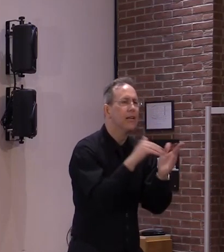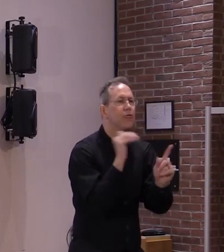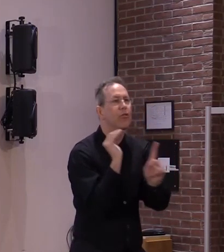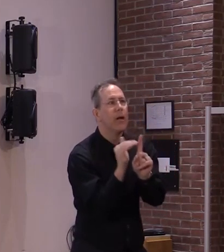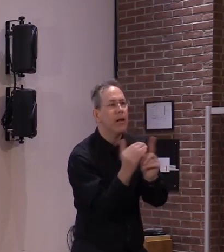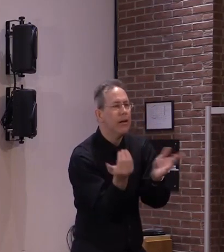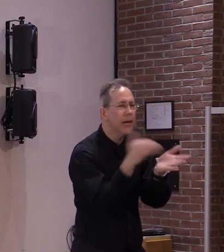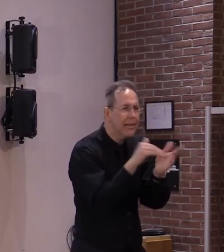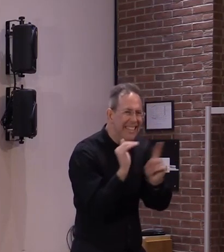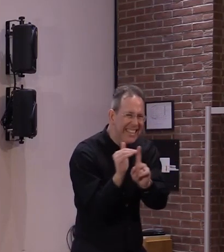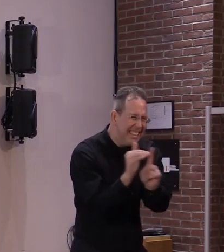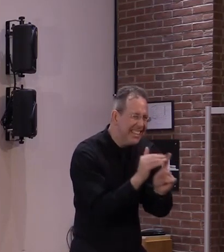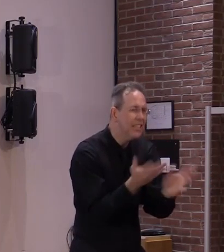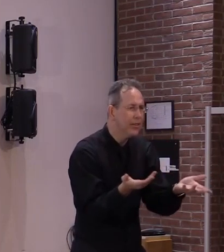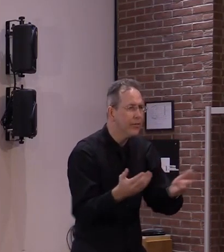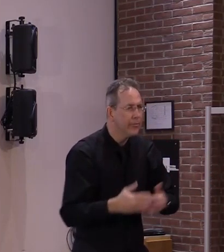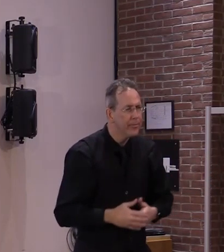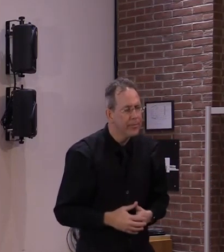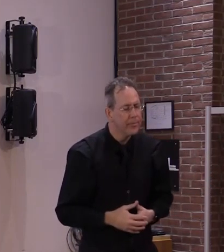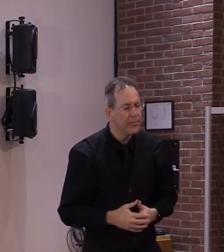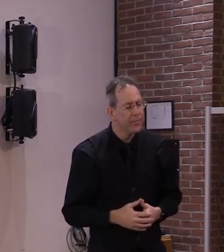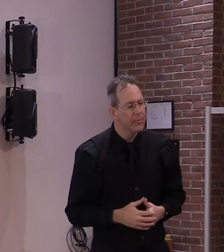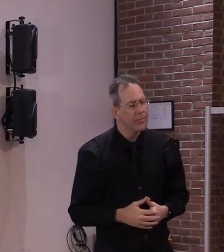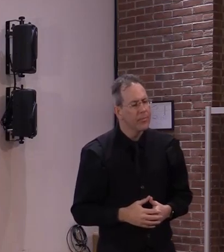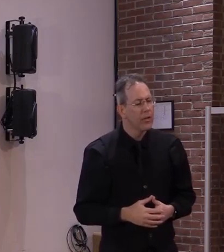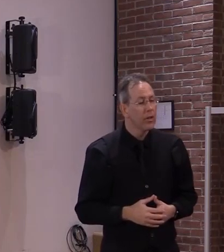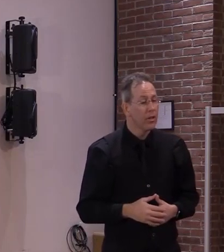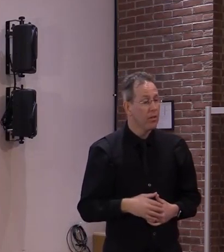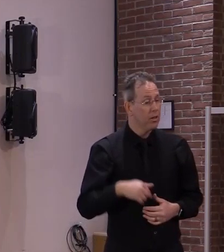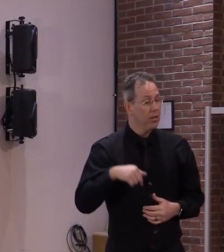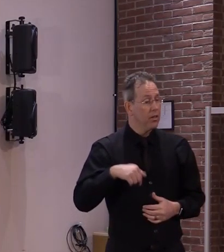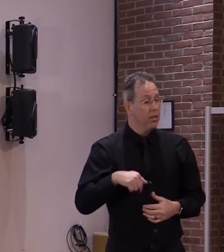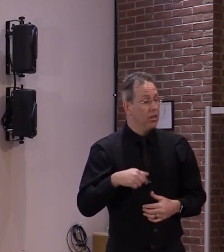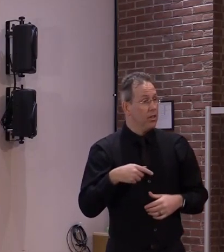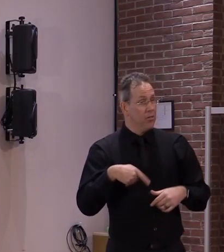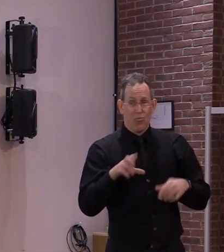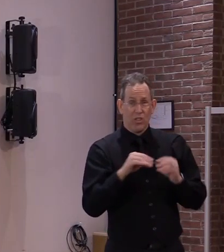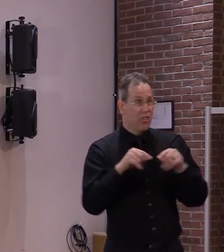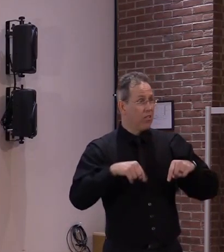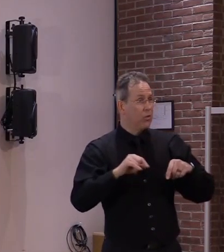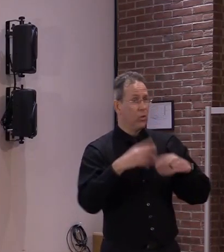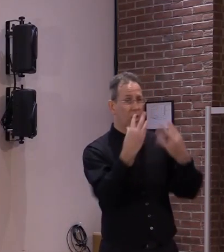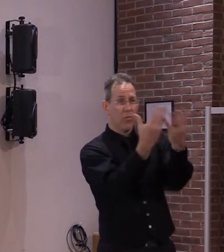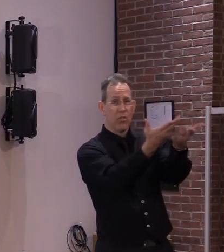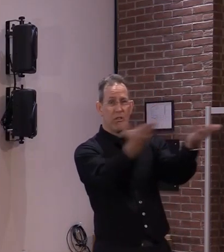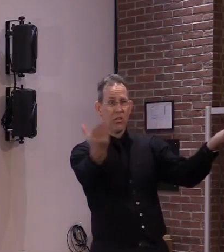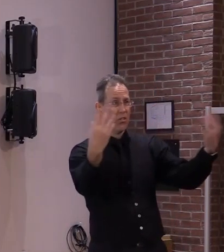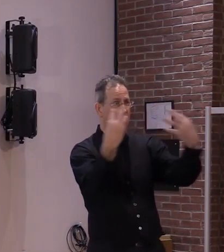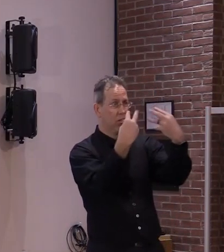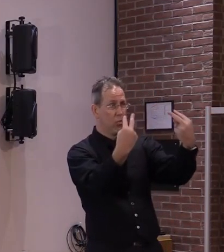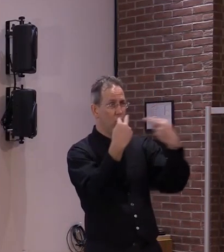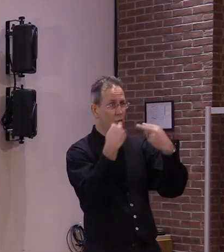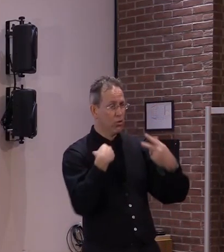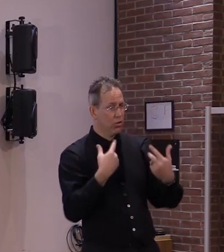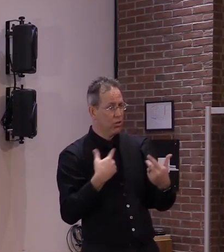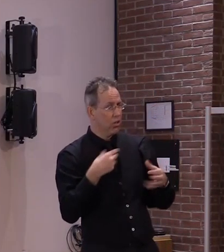quarantining, that are coming into our state to quarantine, that, you